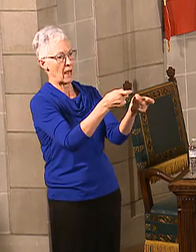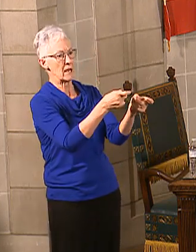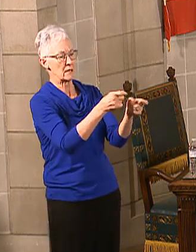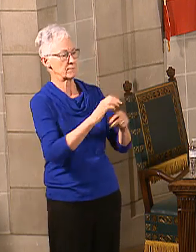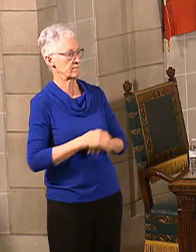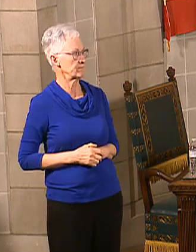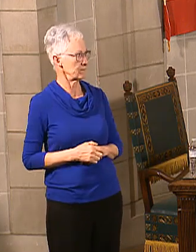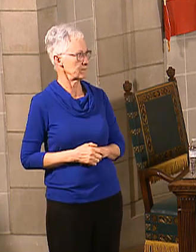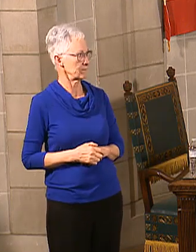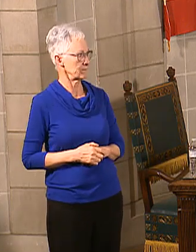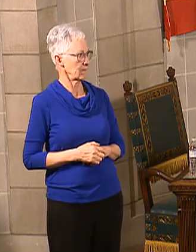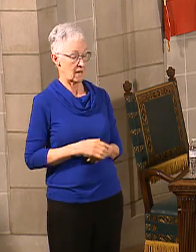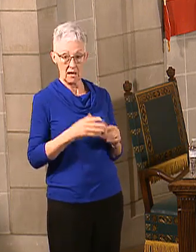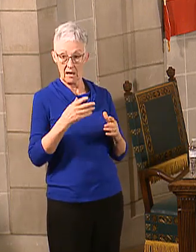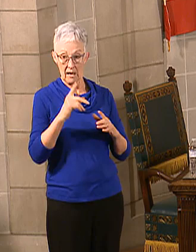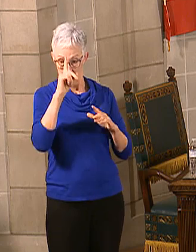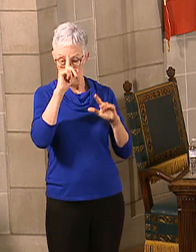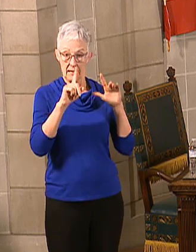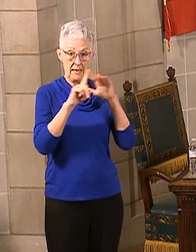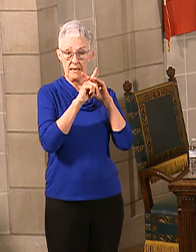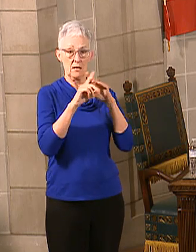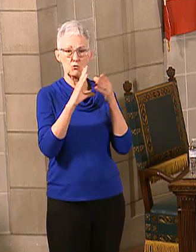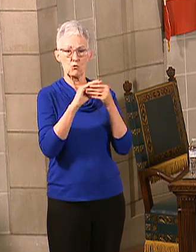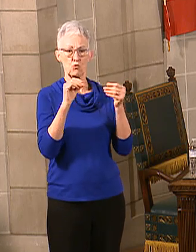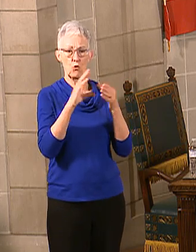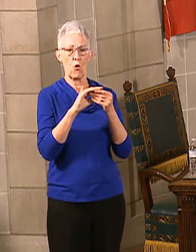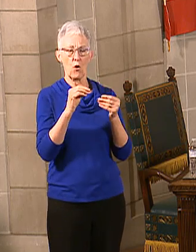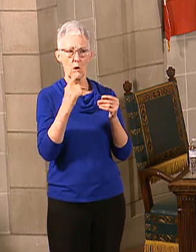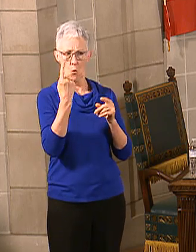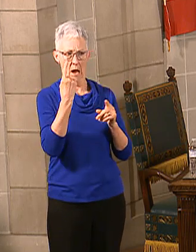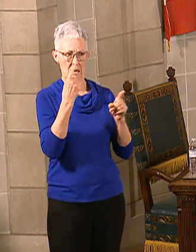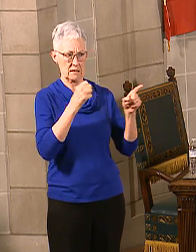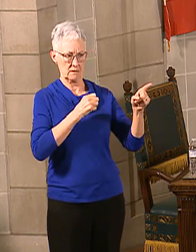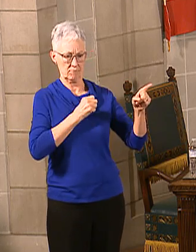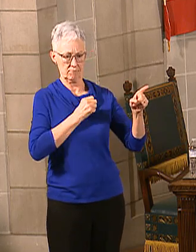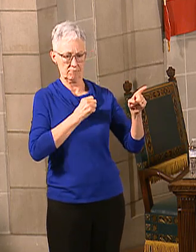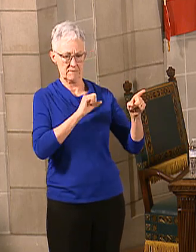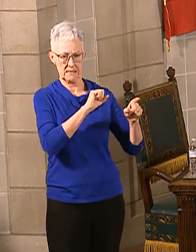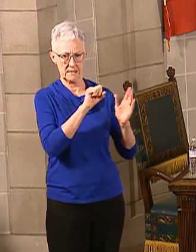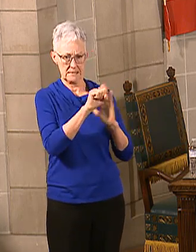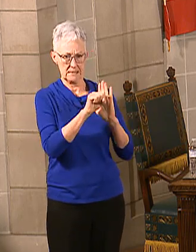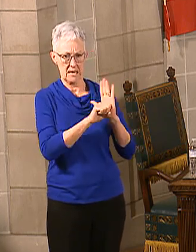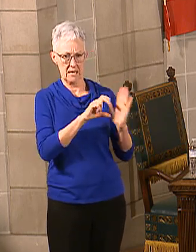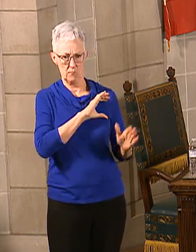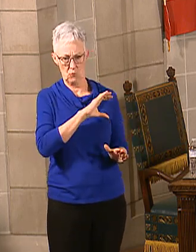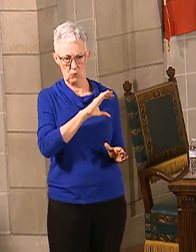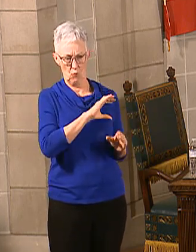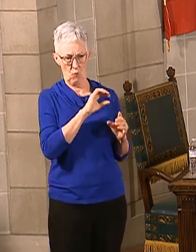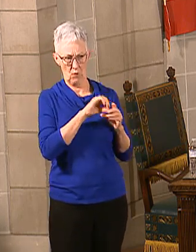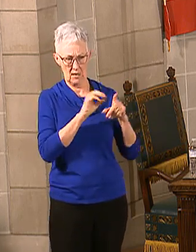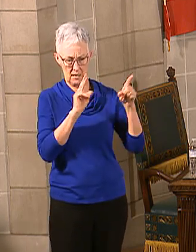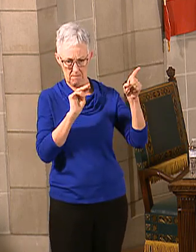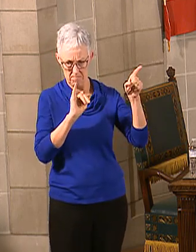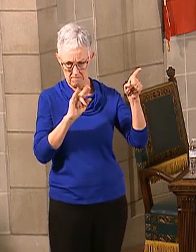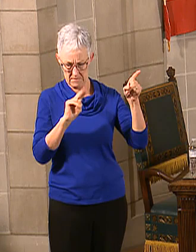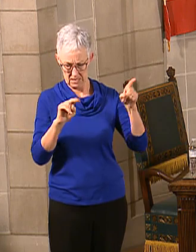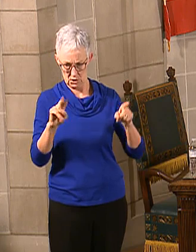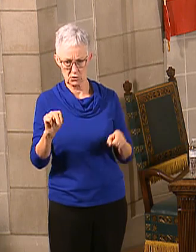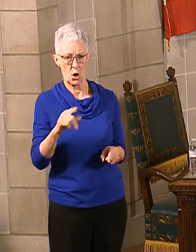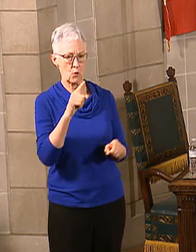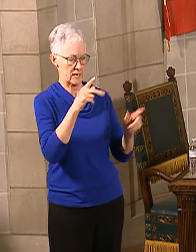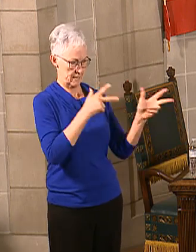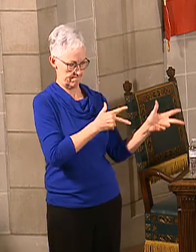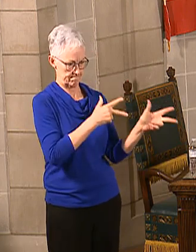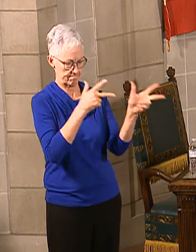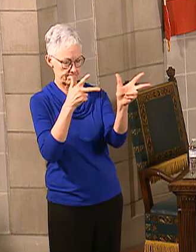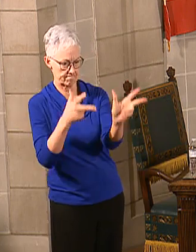state trooper in Minnesota, Trooper Schwartz, I think it was his name, who pulled over a doctor for speeding, and she was, and instead of writing her a speeding ticket,